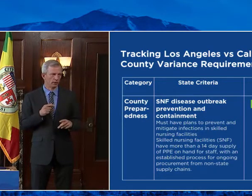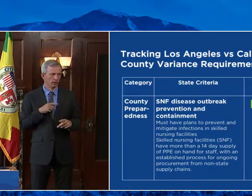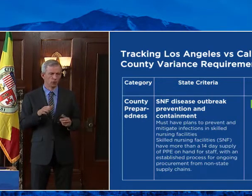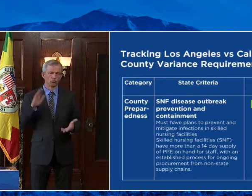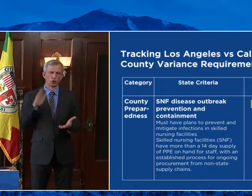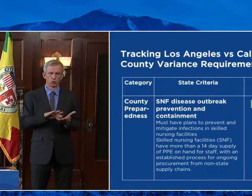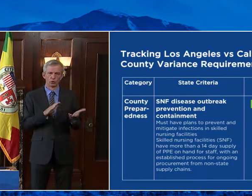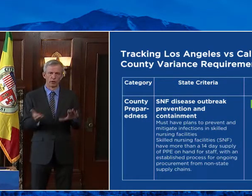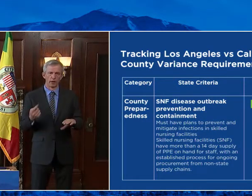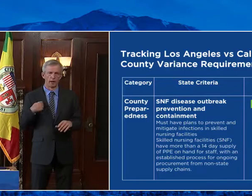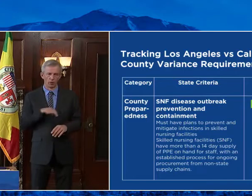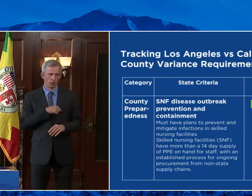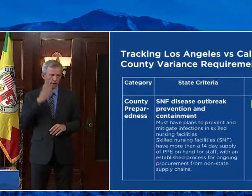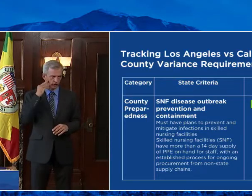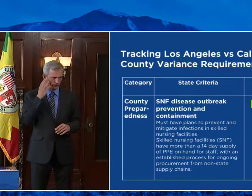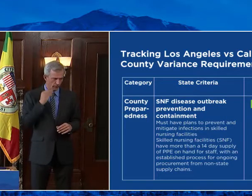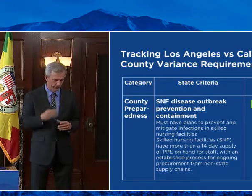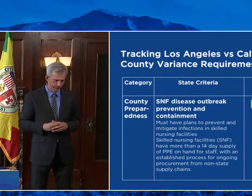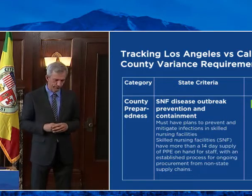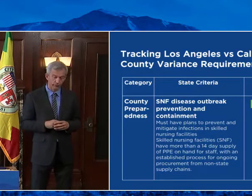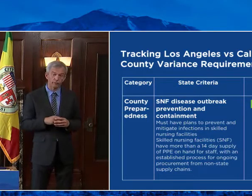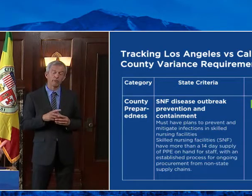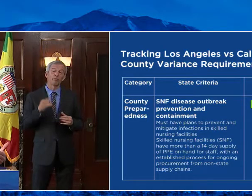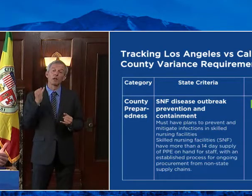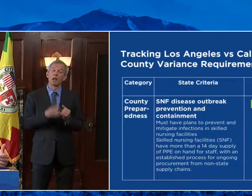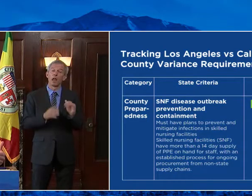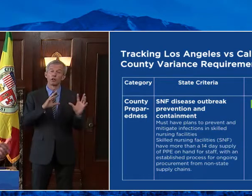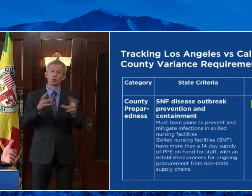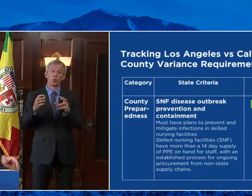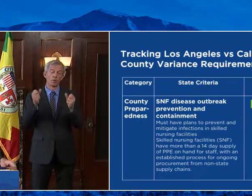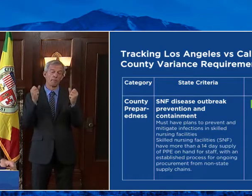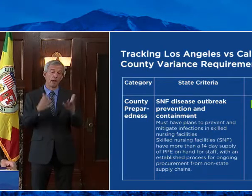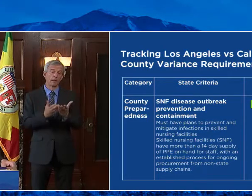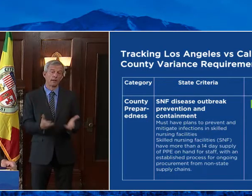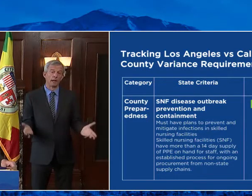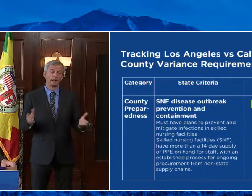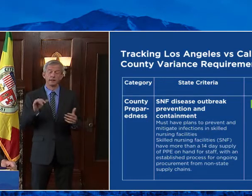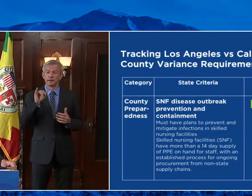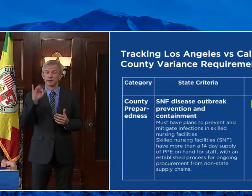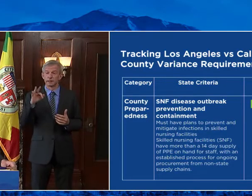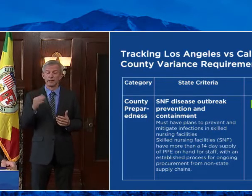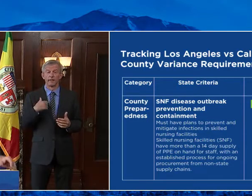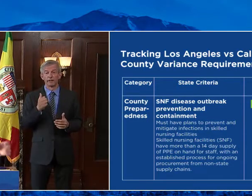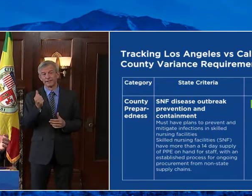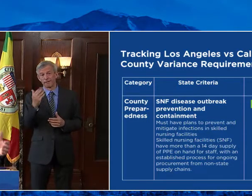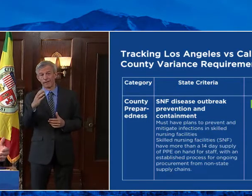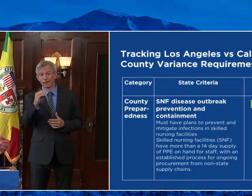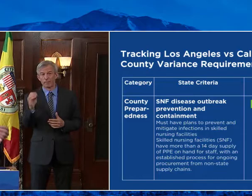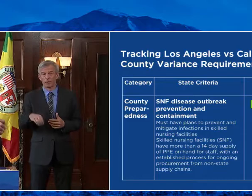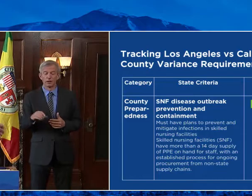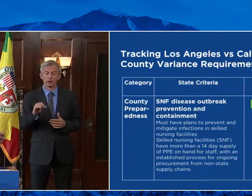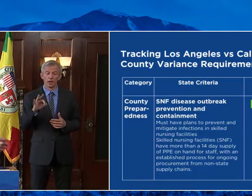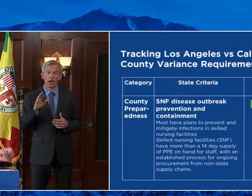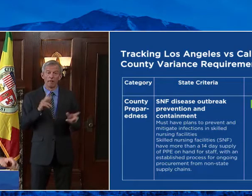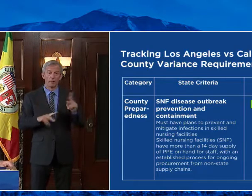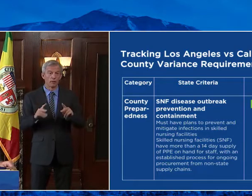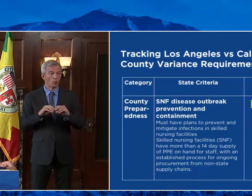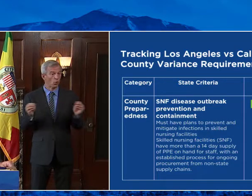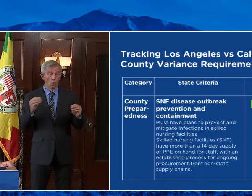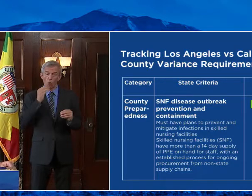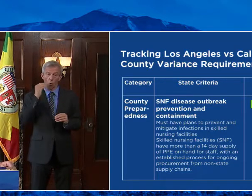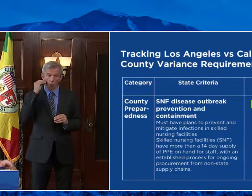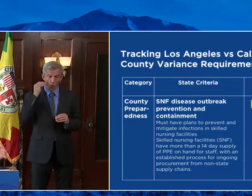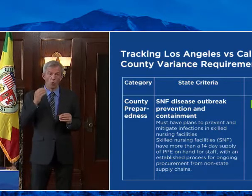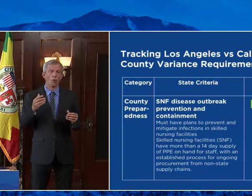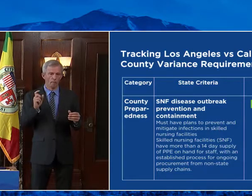There's one last category that has many things in it, whether it's the number of people, 15% of your unsheltered population has to be in shelter. We do have